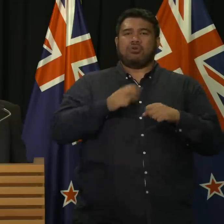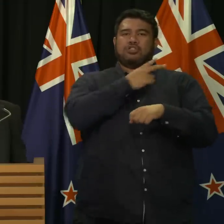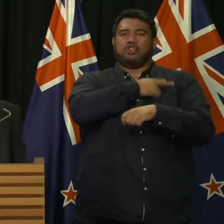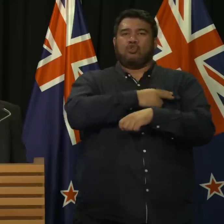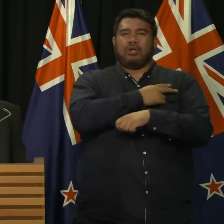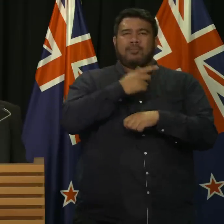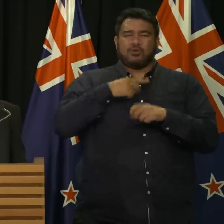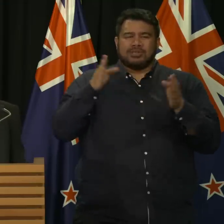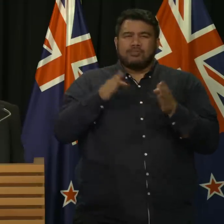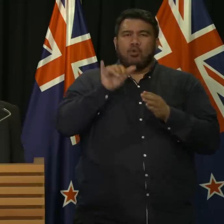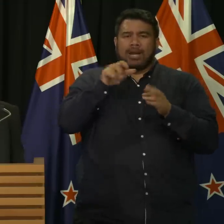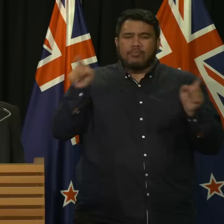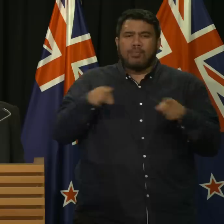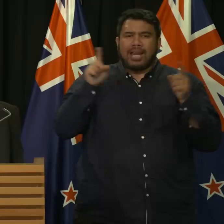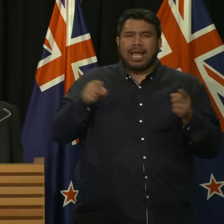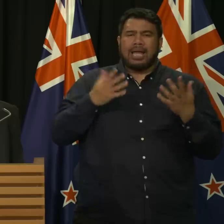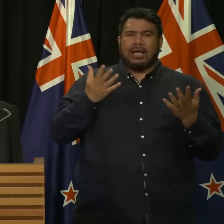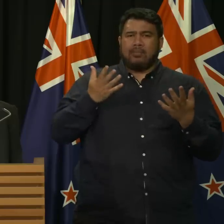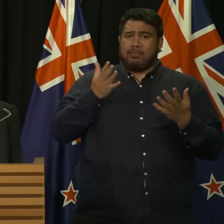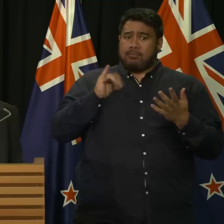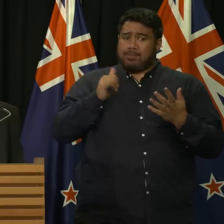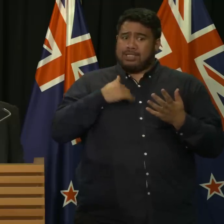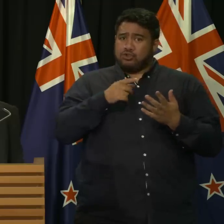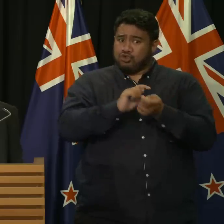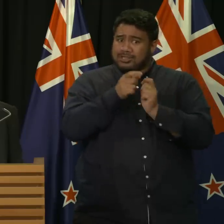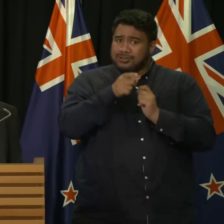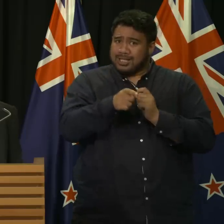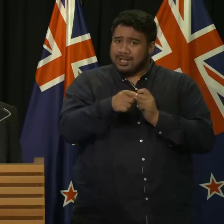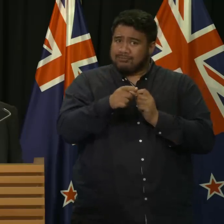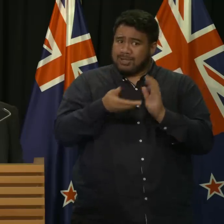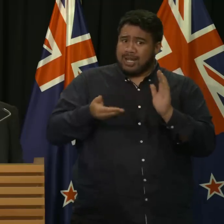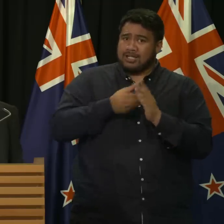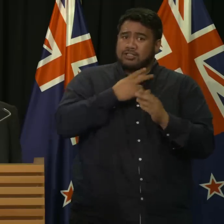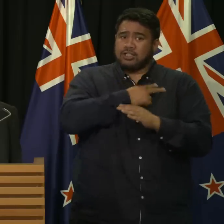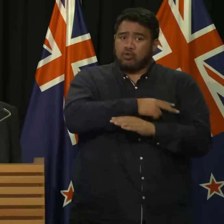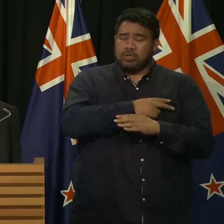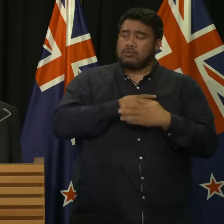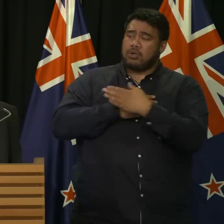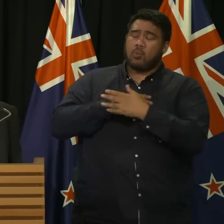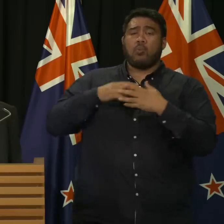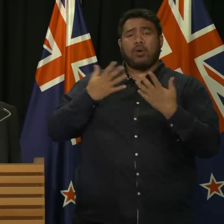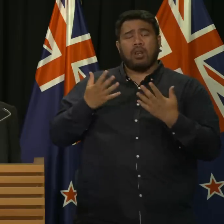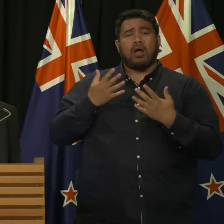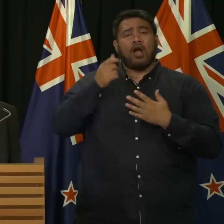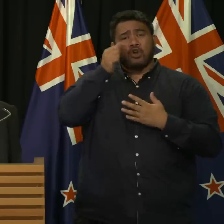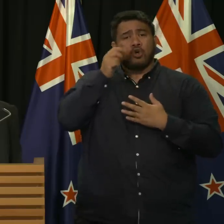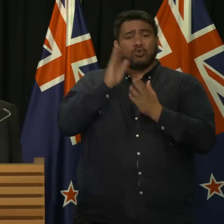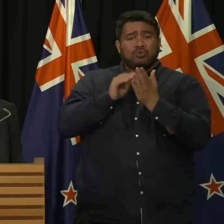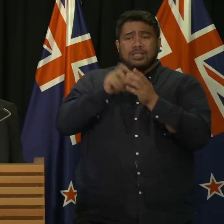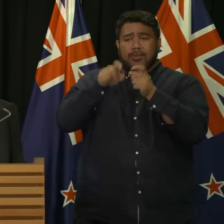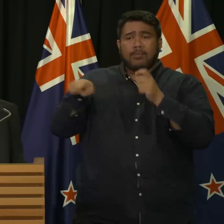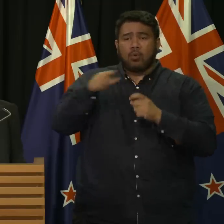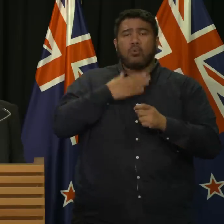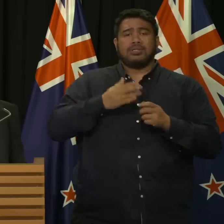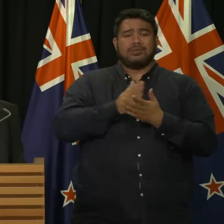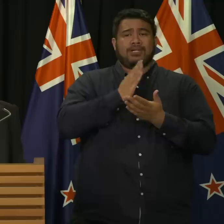of course, there are elements of the way that we undertake our work here in New Zealand that I think New Zealanders would want us to do everything we can to